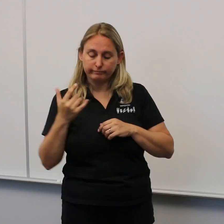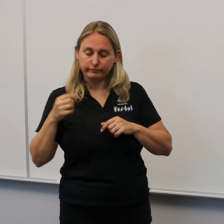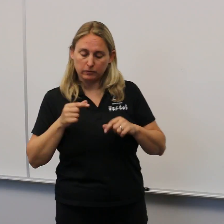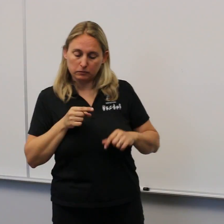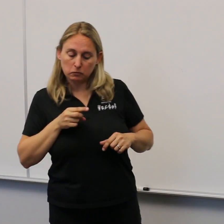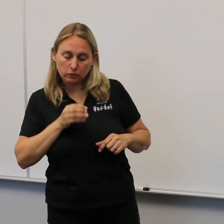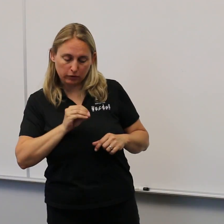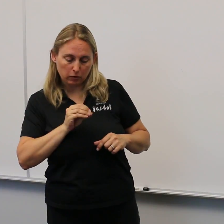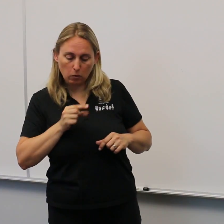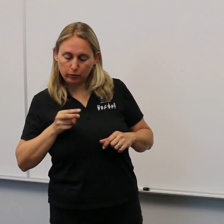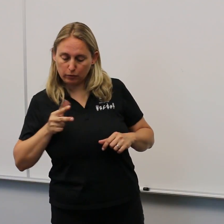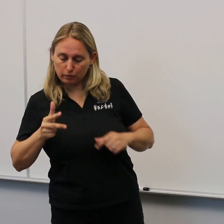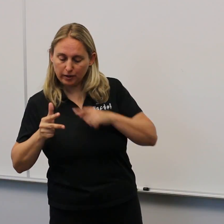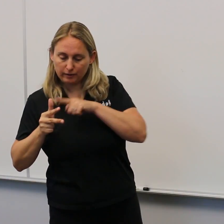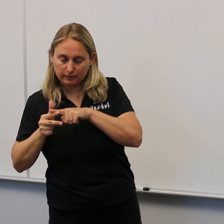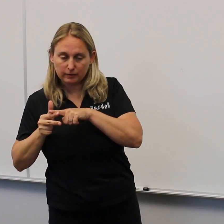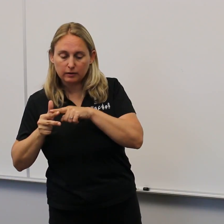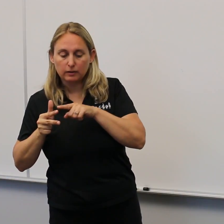subtracting 7, so I'm going down 7.